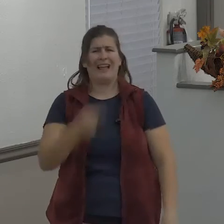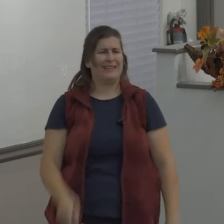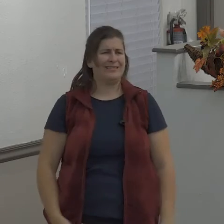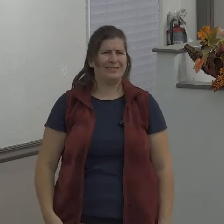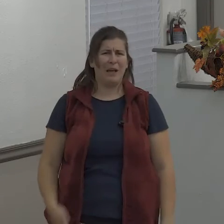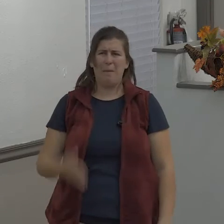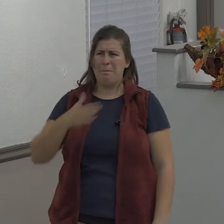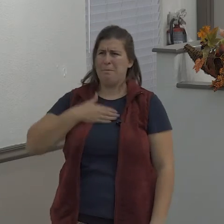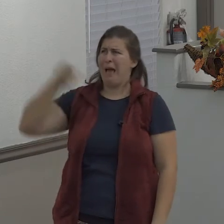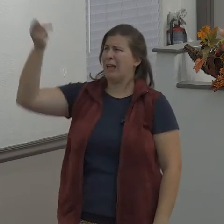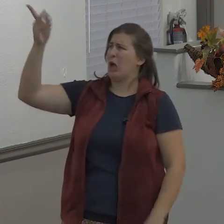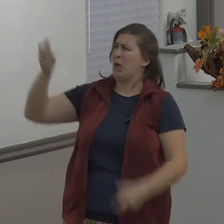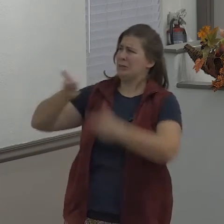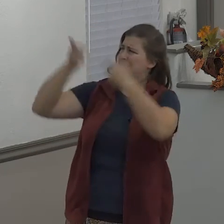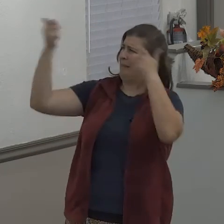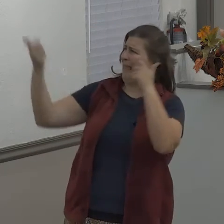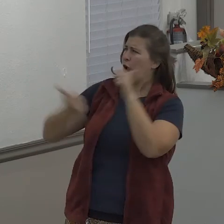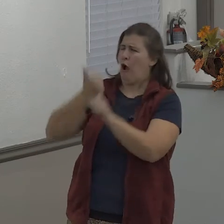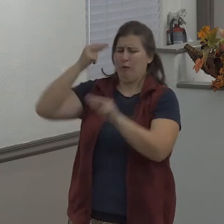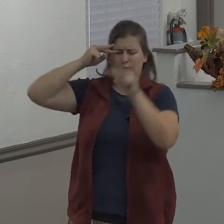David said, you know how big my God is?